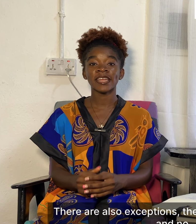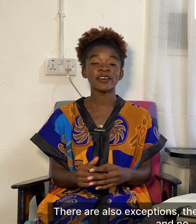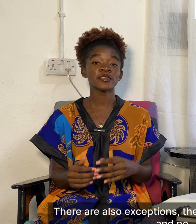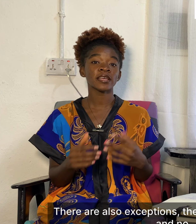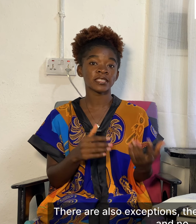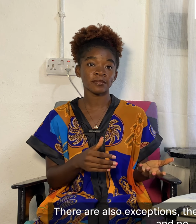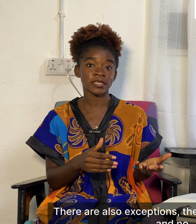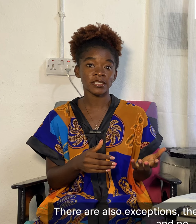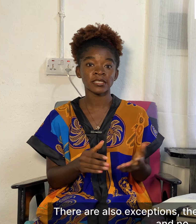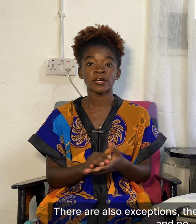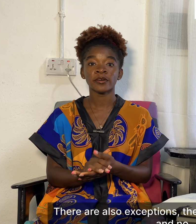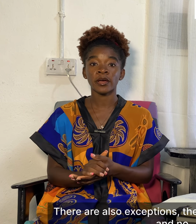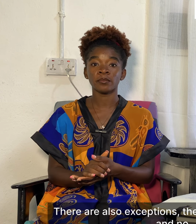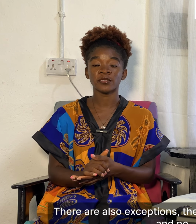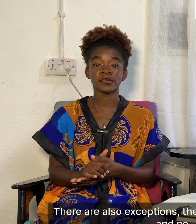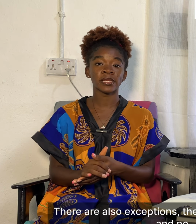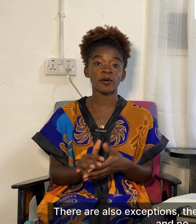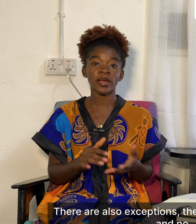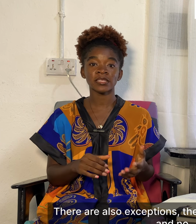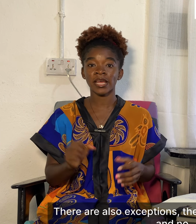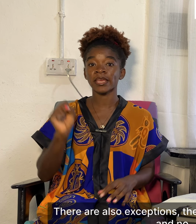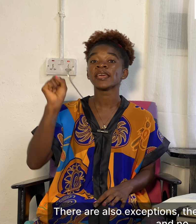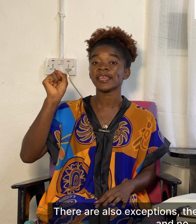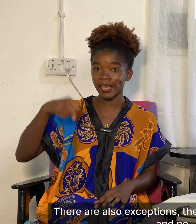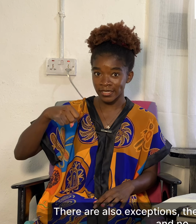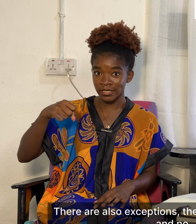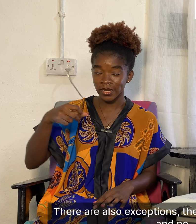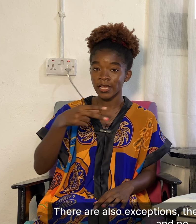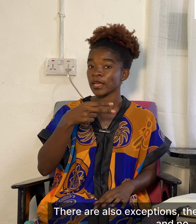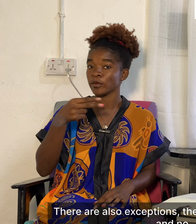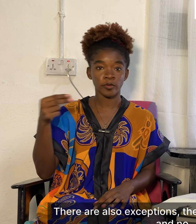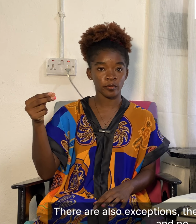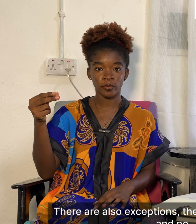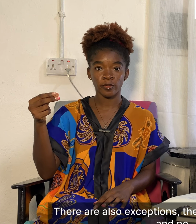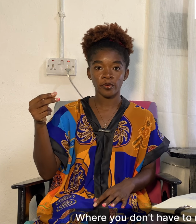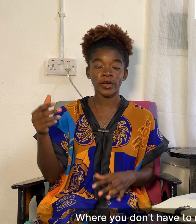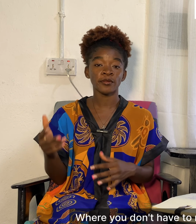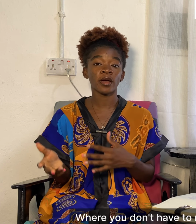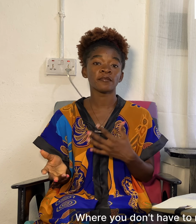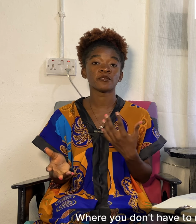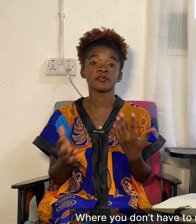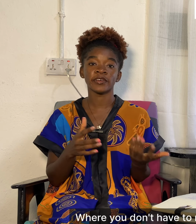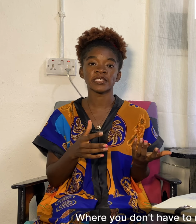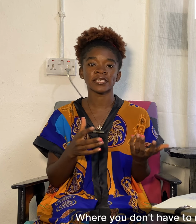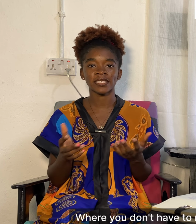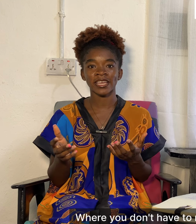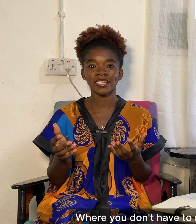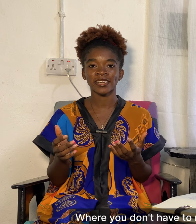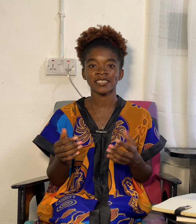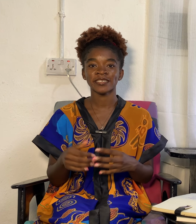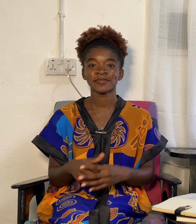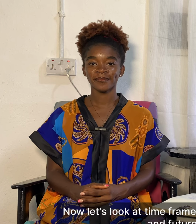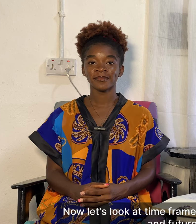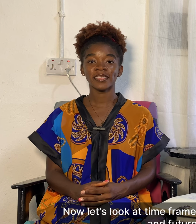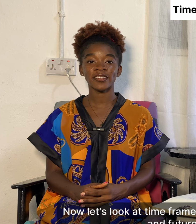are also exceptions. So there are words like yes and no, where you don't have to reverse the sign. Now let's